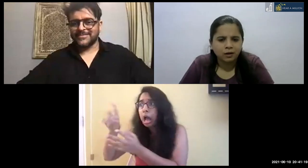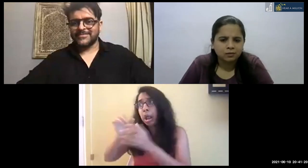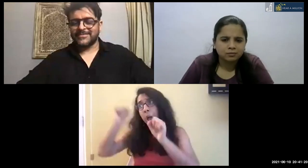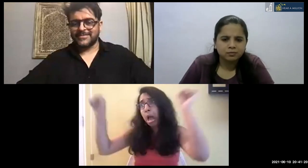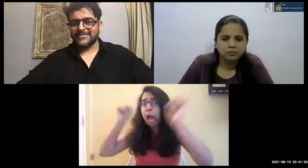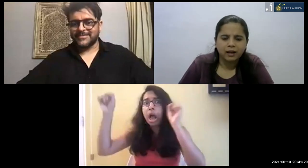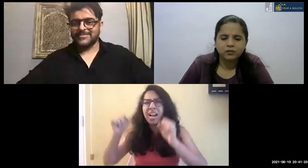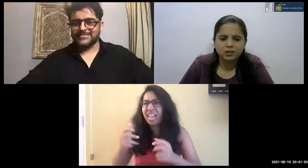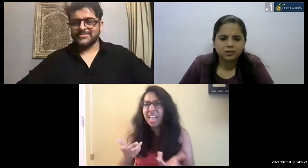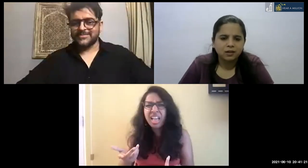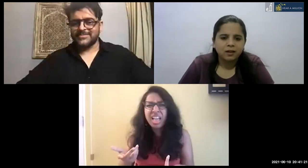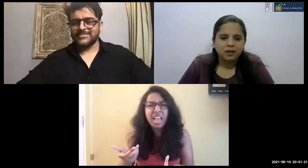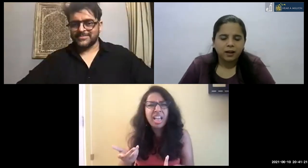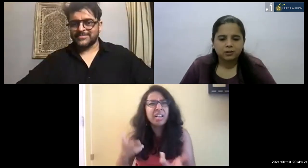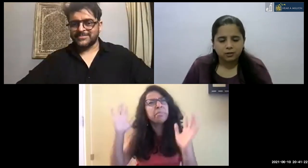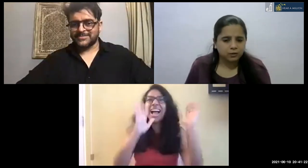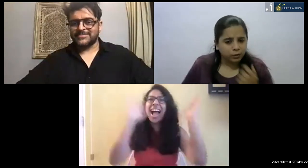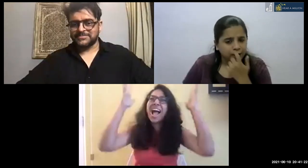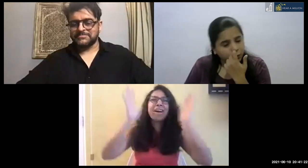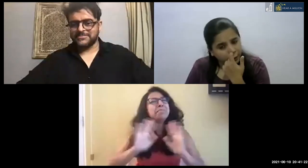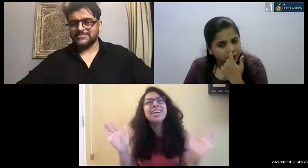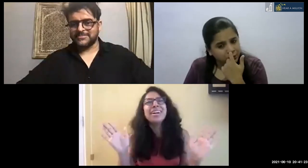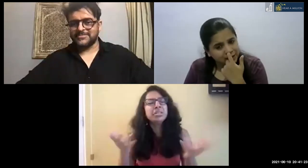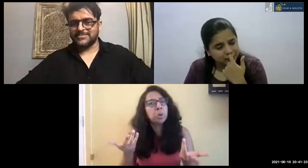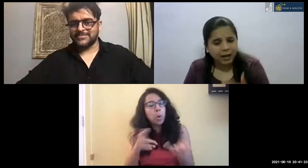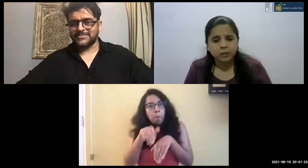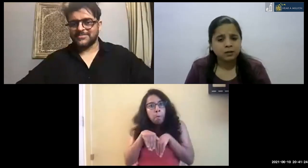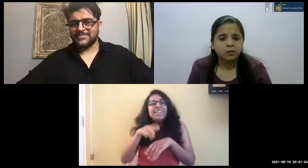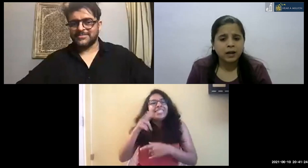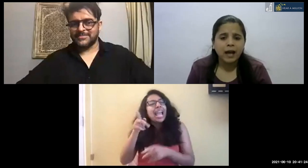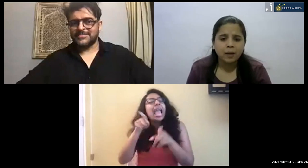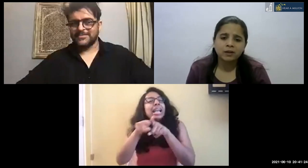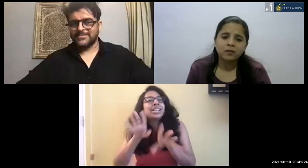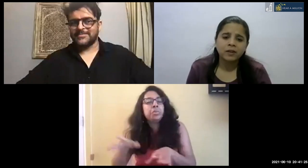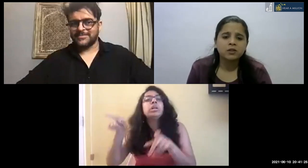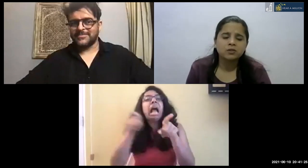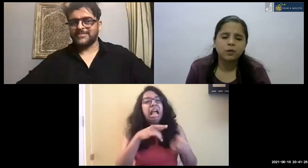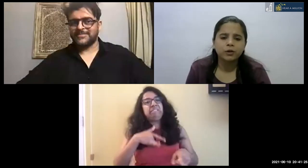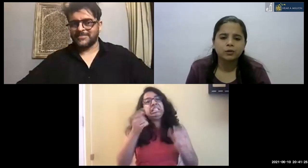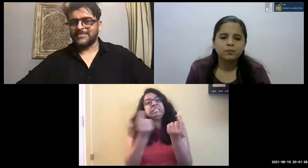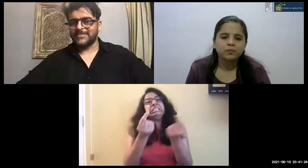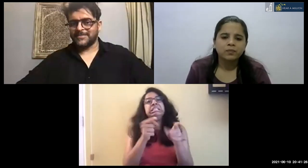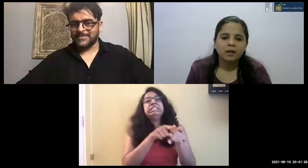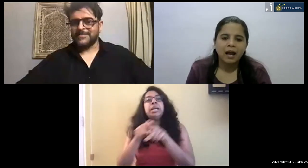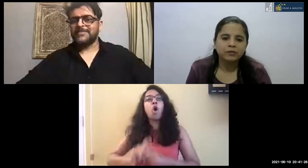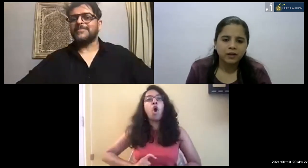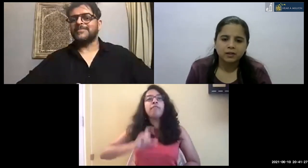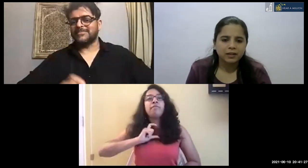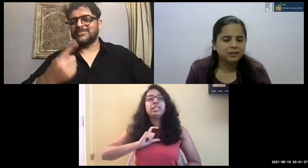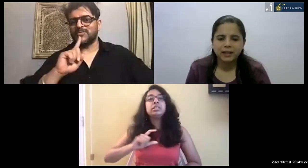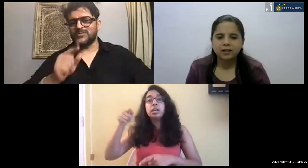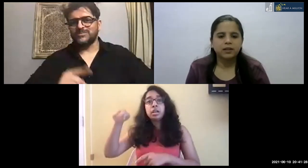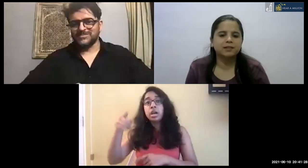also just expose and whatever we are happy enough and we just want to have the